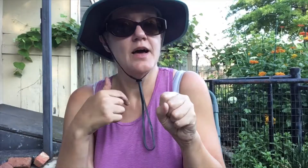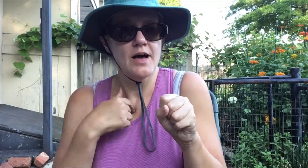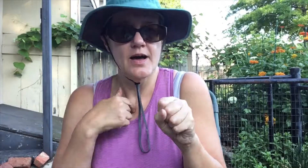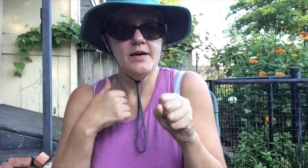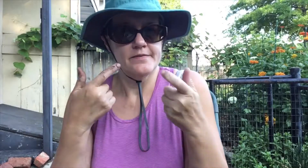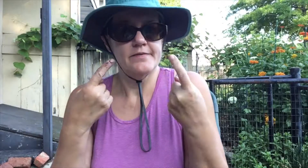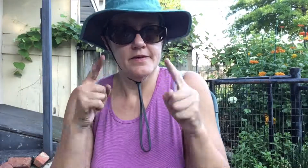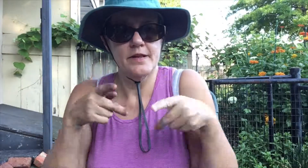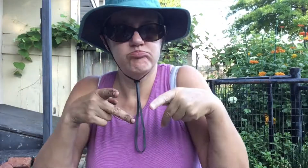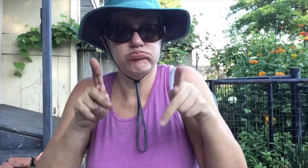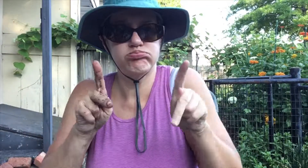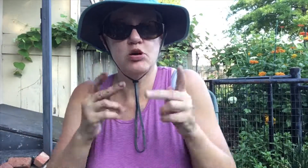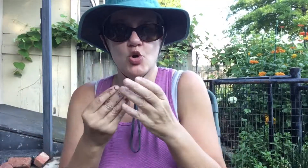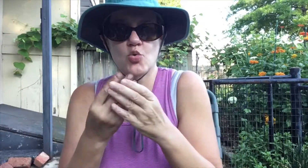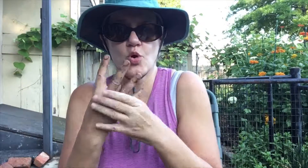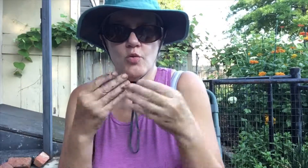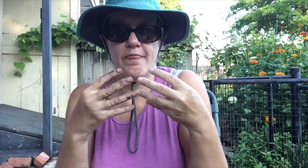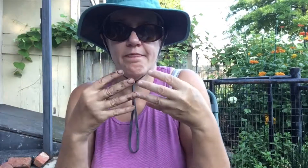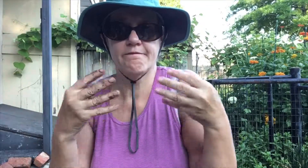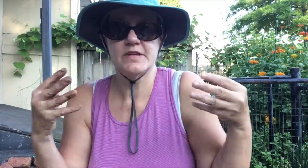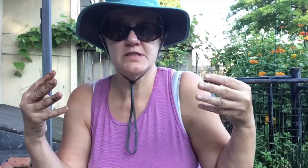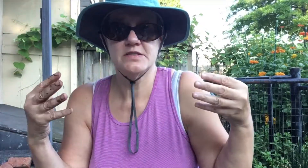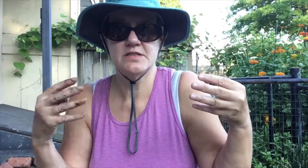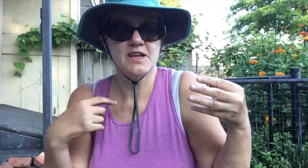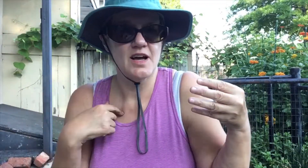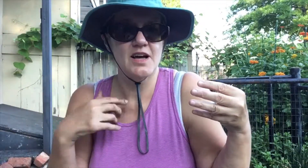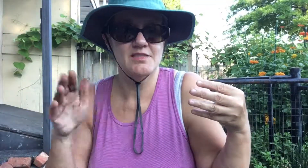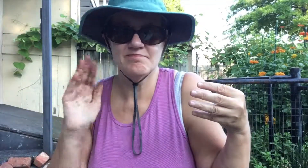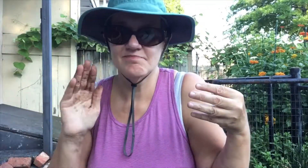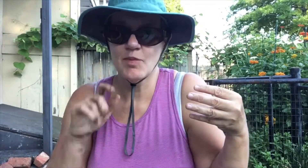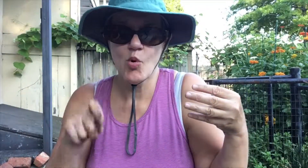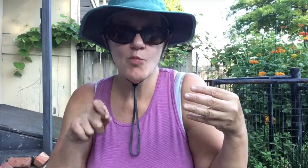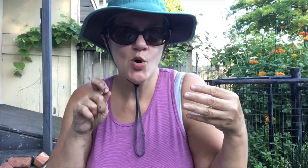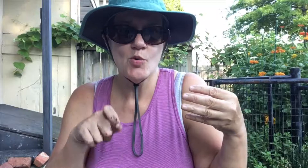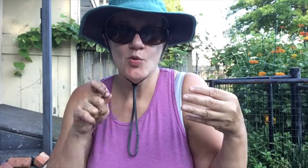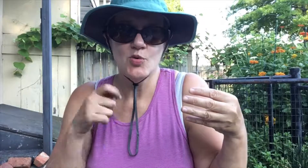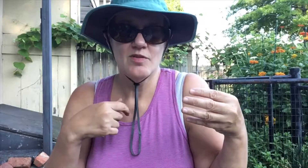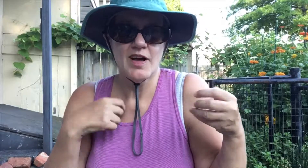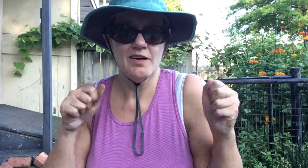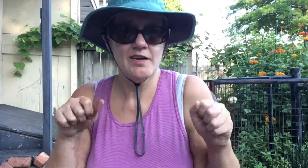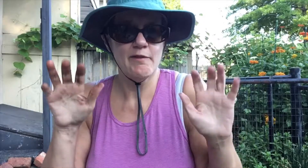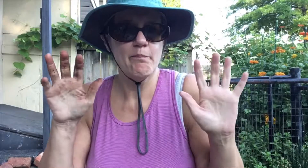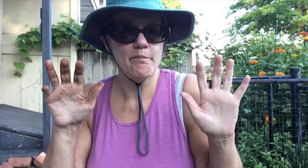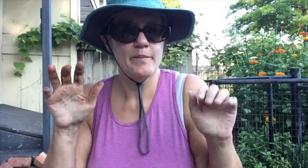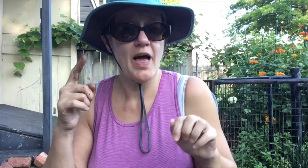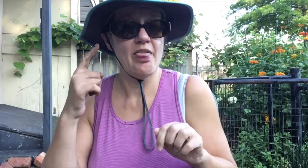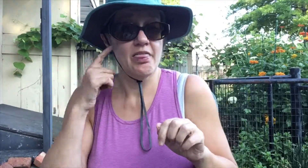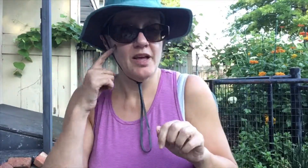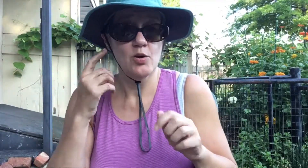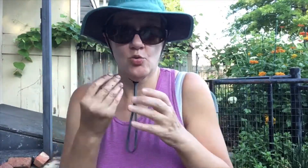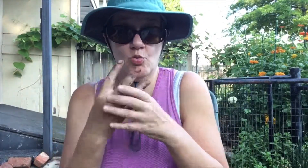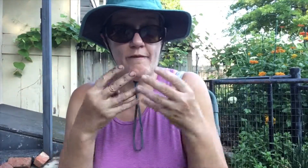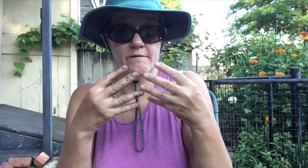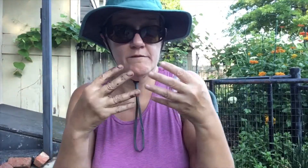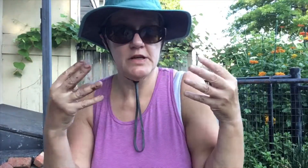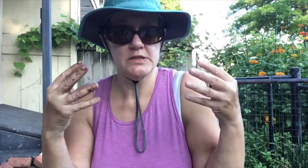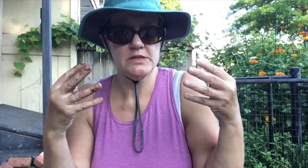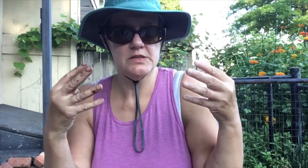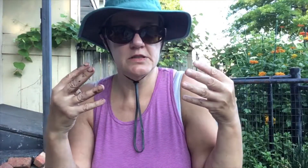So the last couple of years I've started letting them grow on the fence. I used to religiously pull those out, but I think by letting